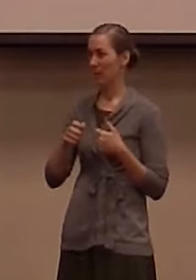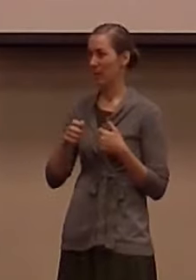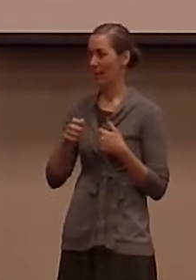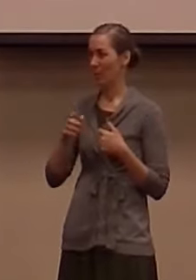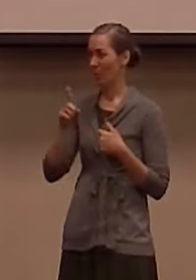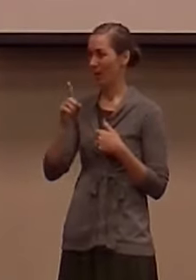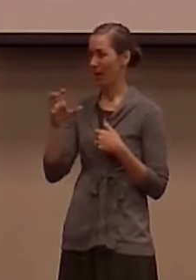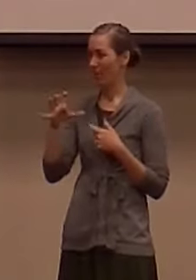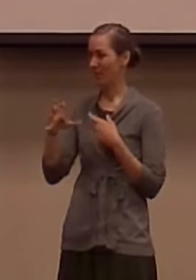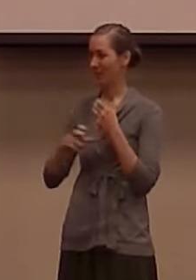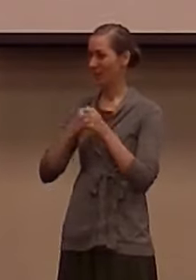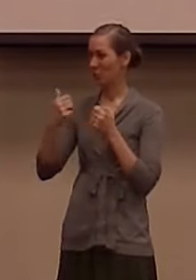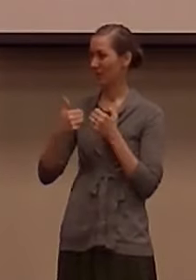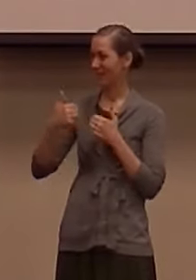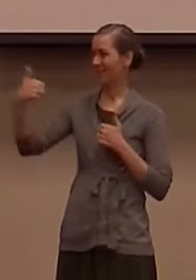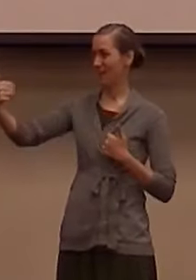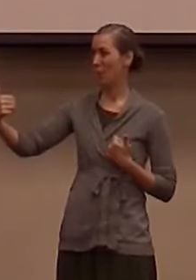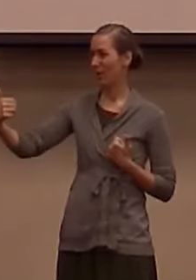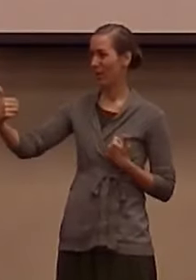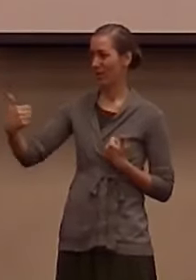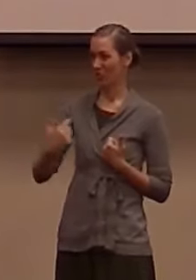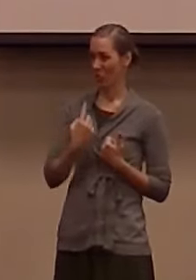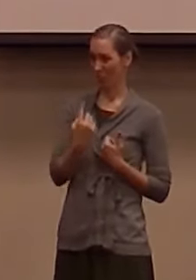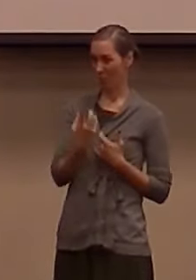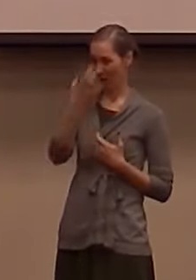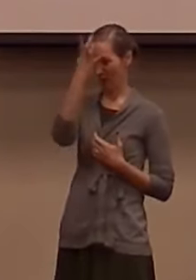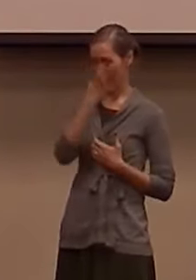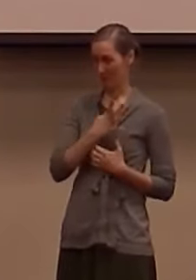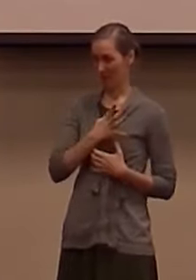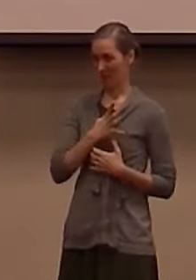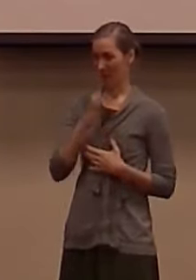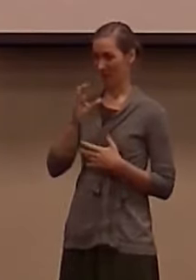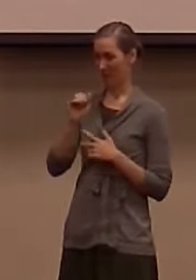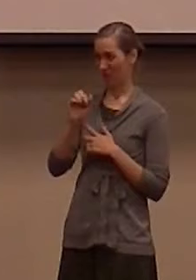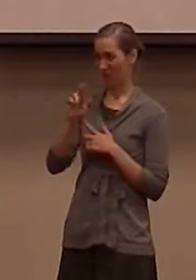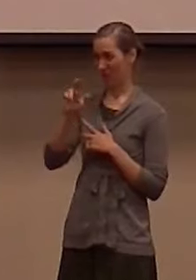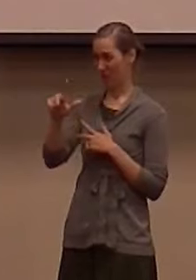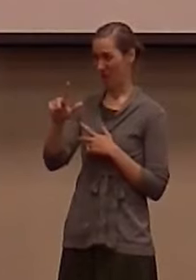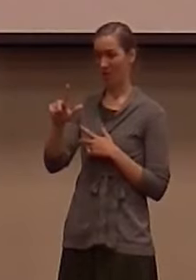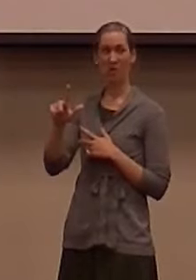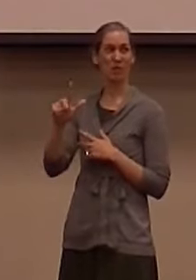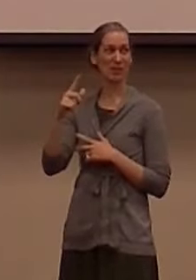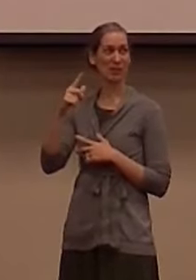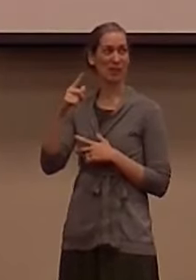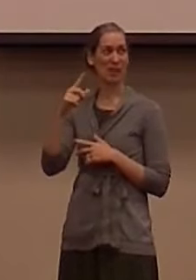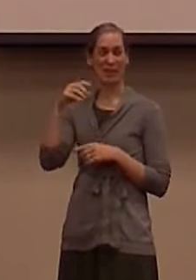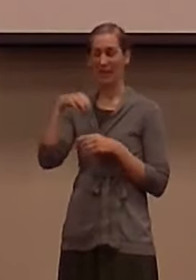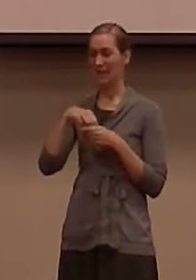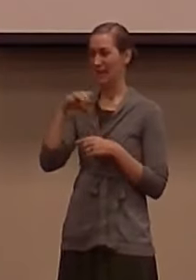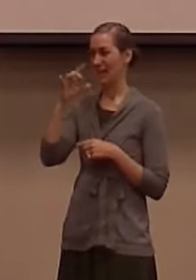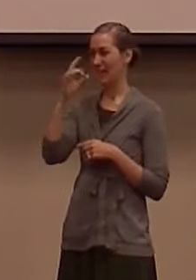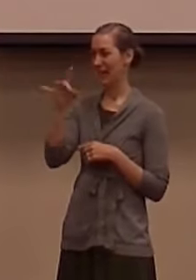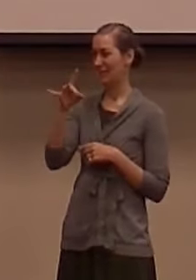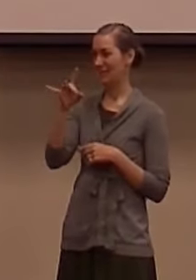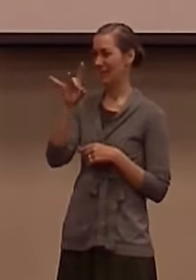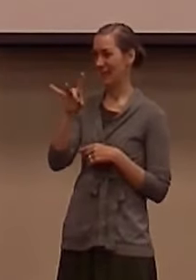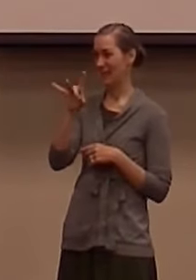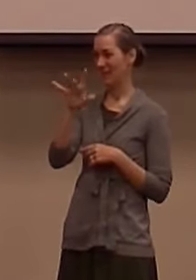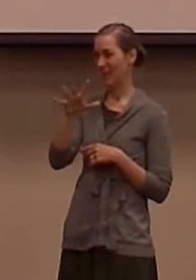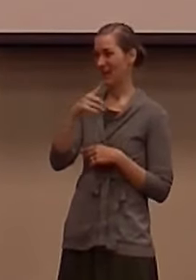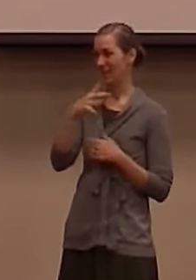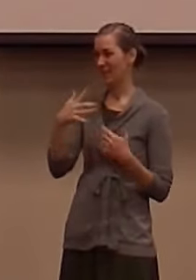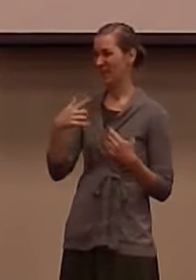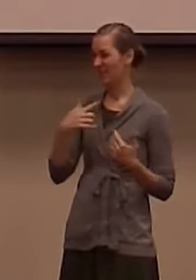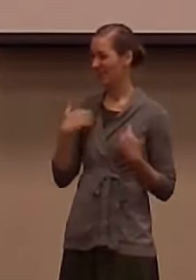century. It began with this guy right here, Carl Boberg, and in 1885, he was just about 26 years old. He was